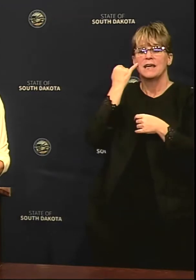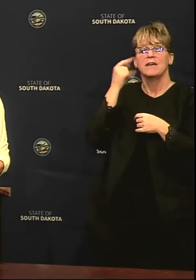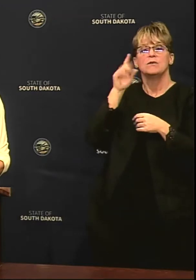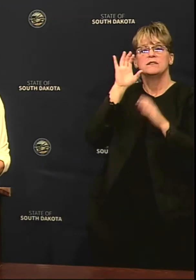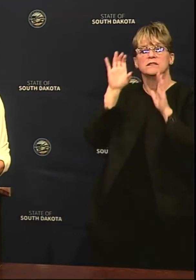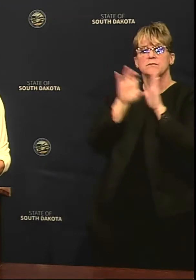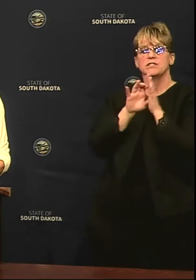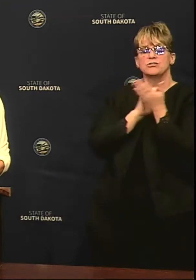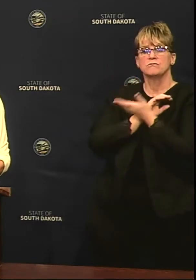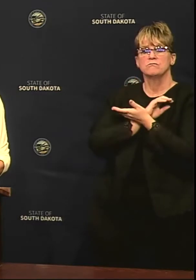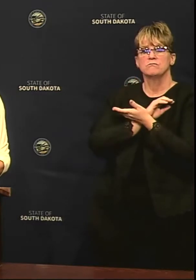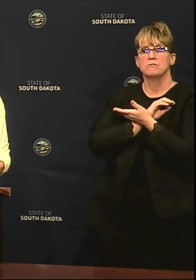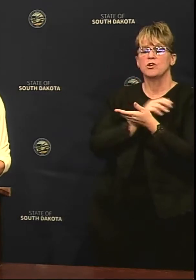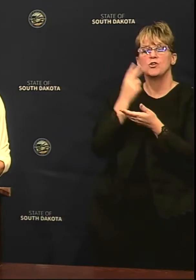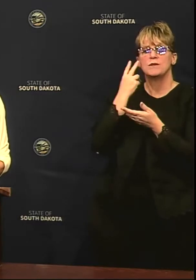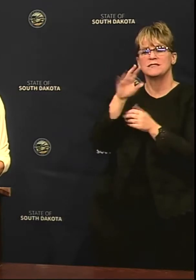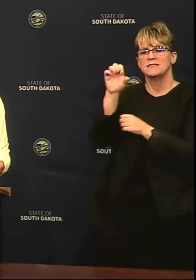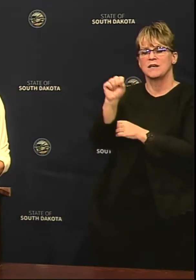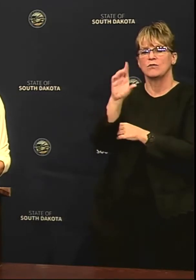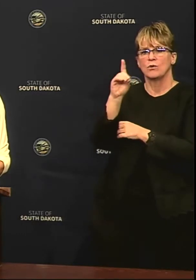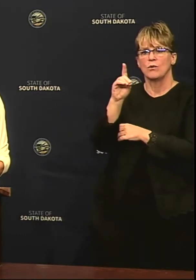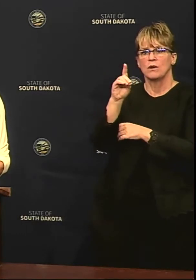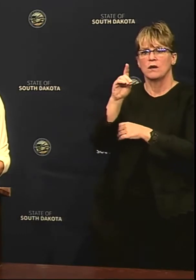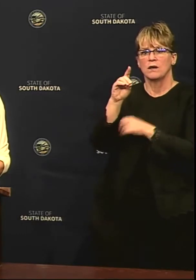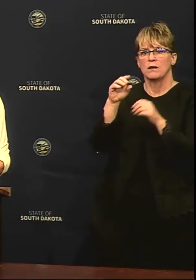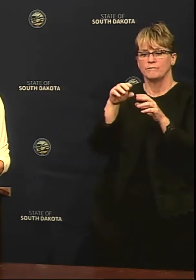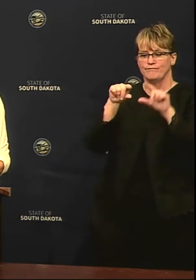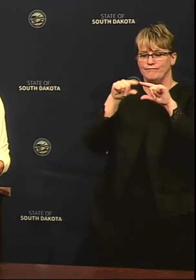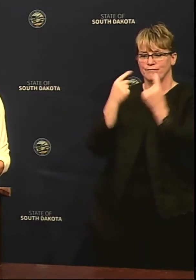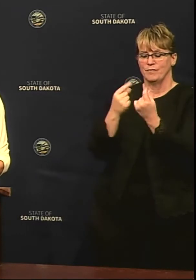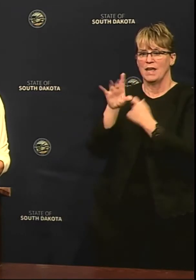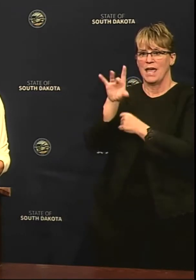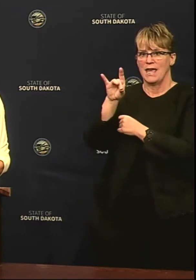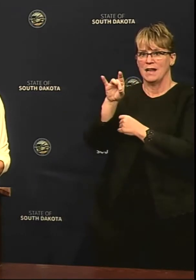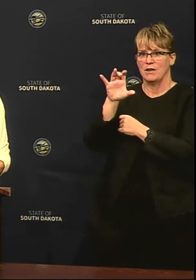in front of me, you see that the South Dakota's population is